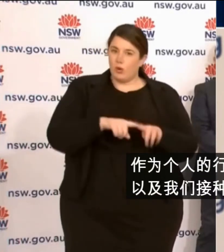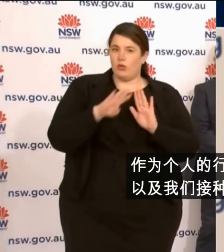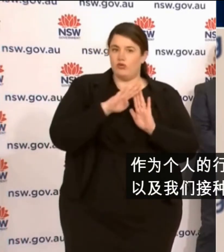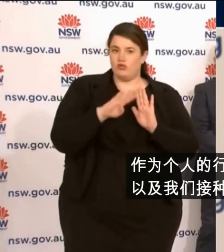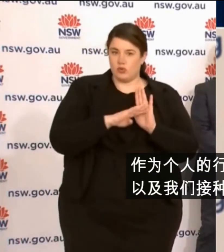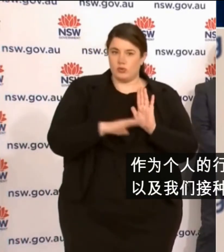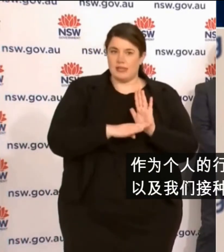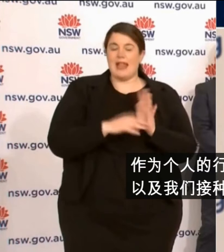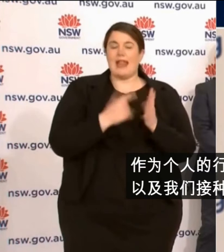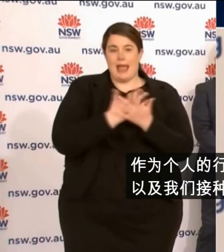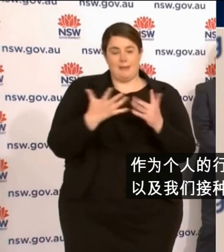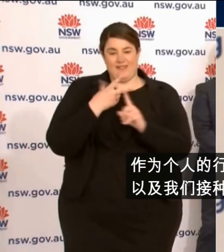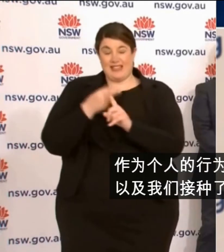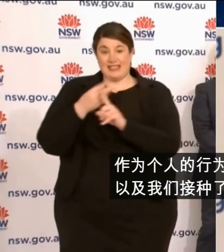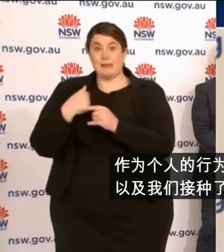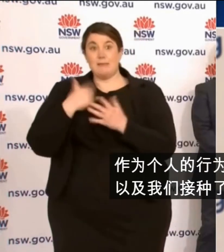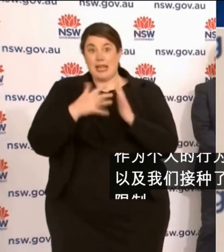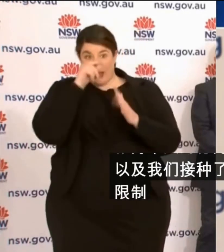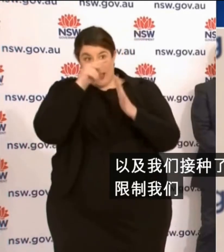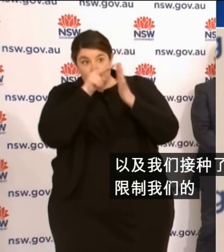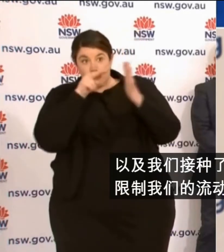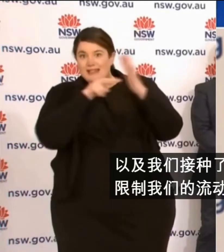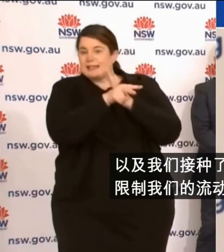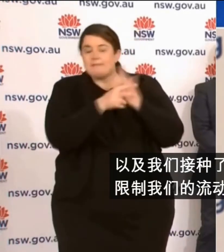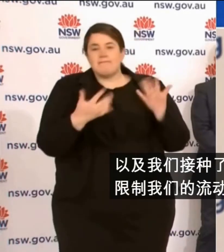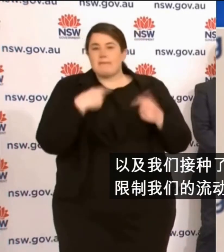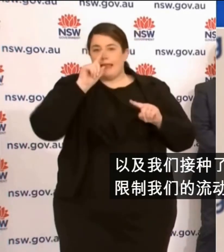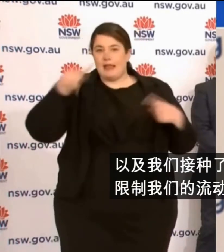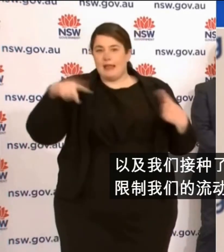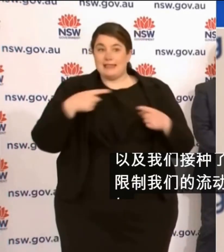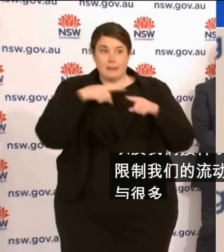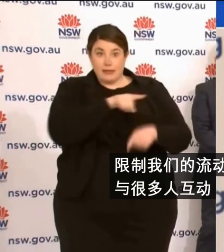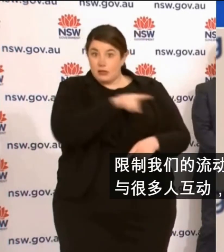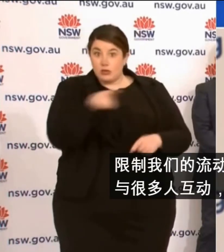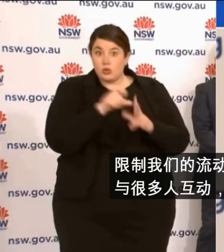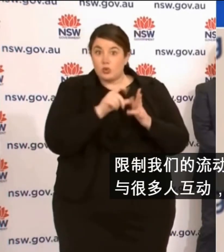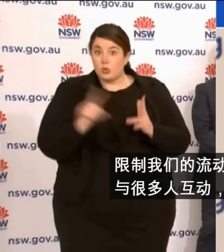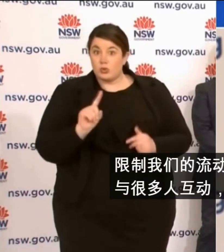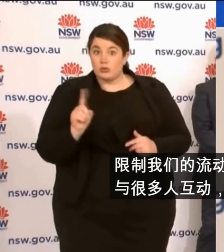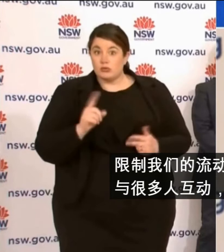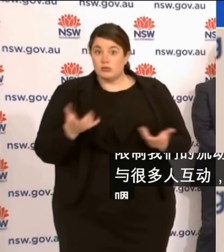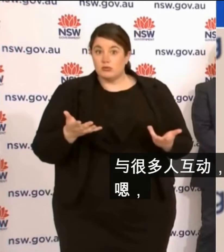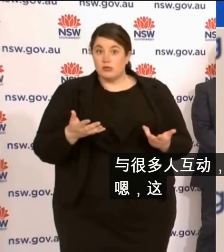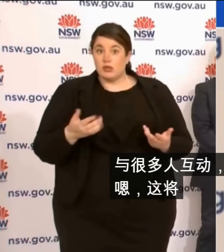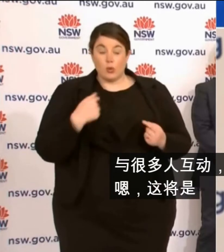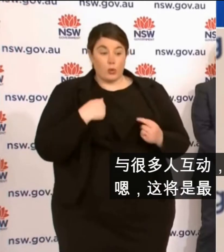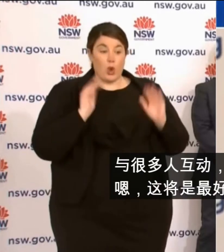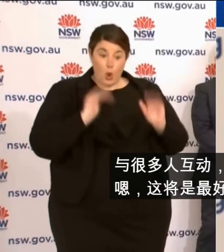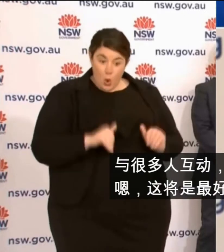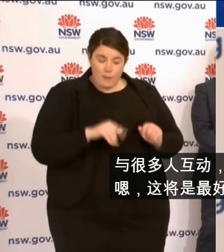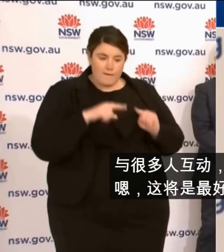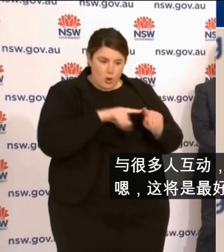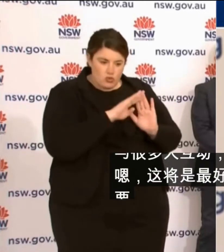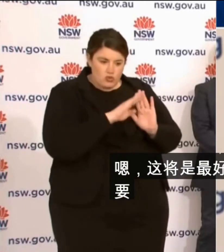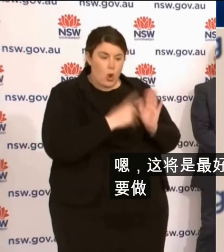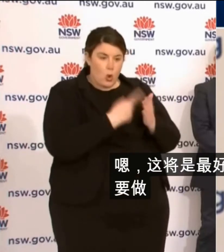how many vaccines we get in. So if we limit our mobility, we don't interact with many people, that will be the